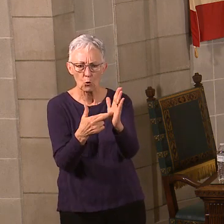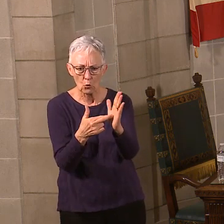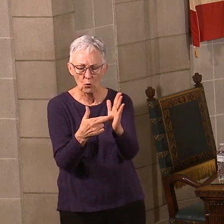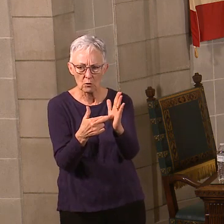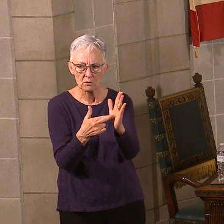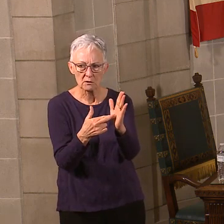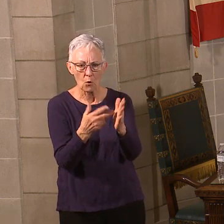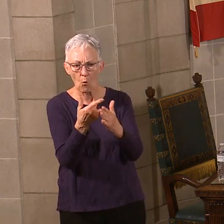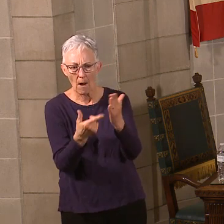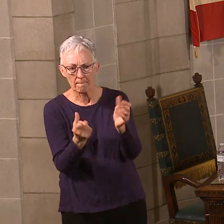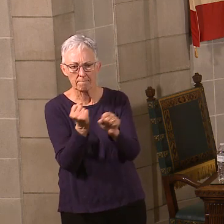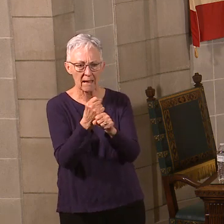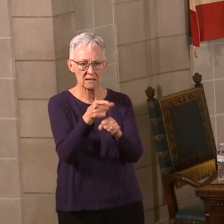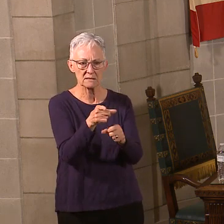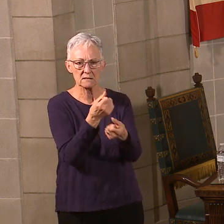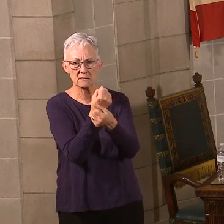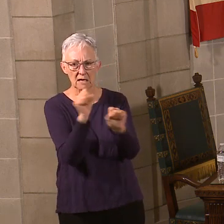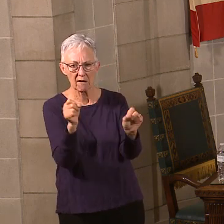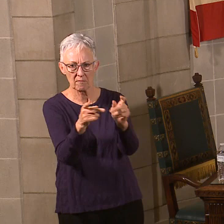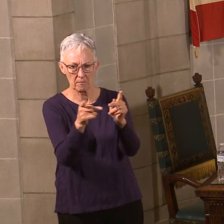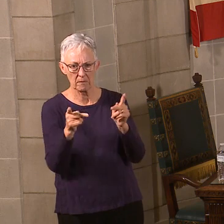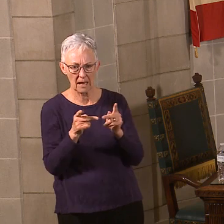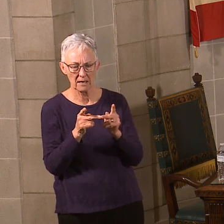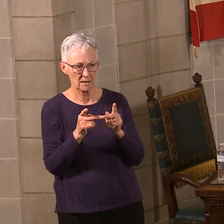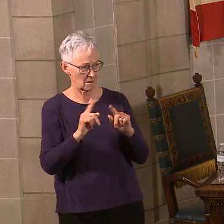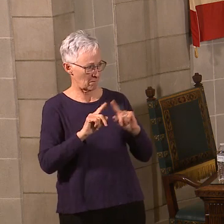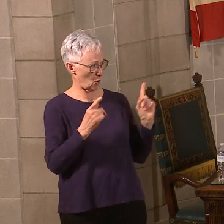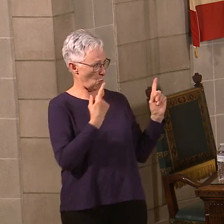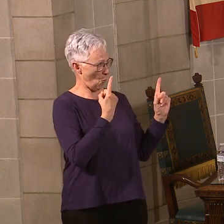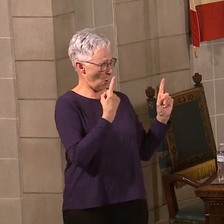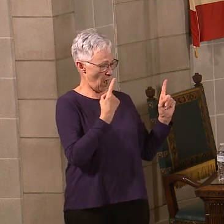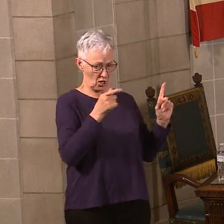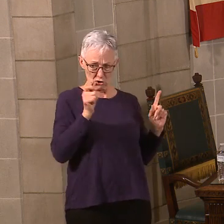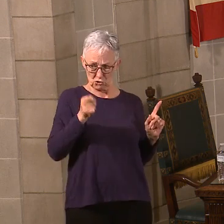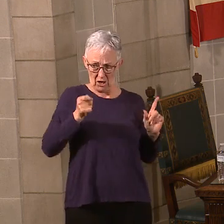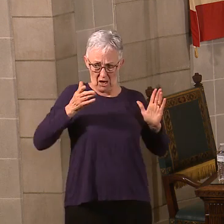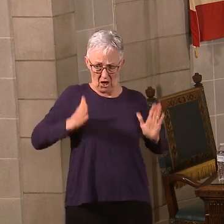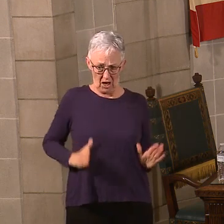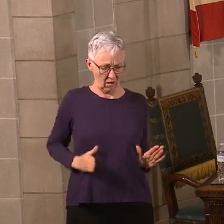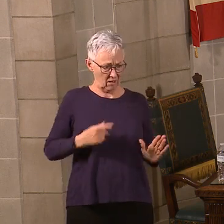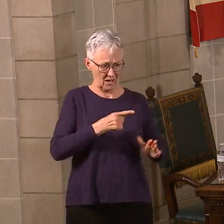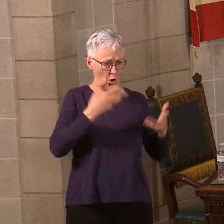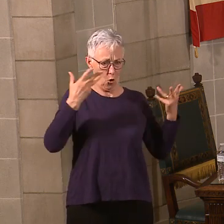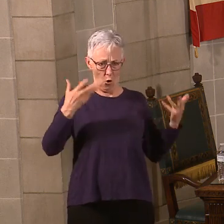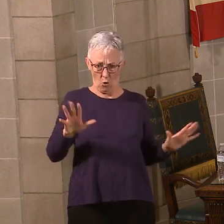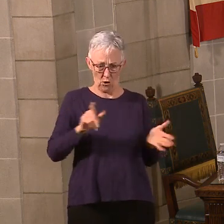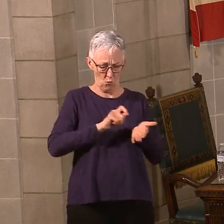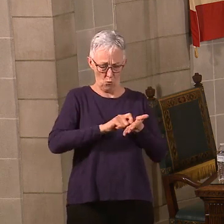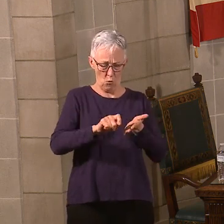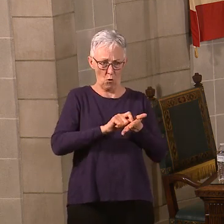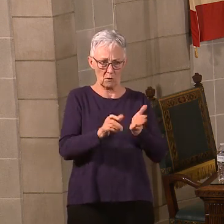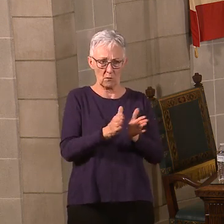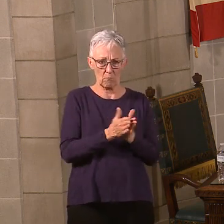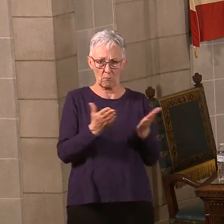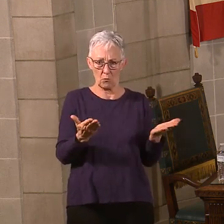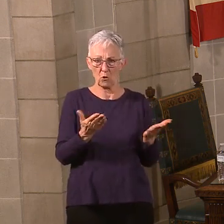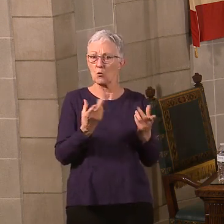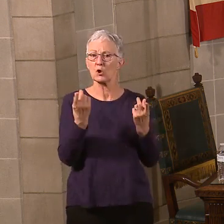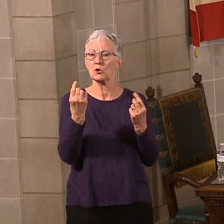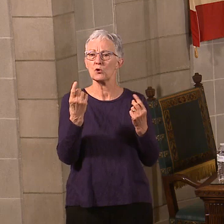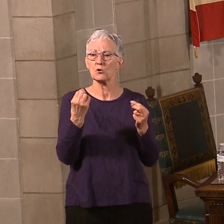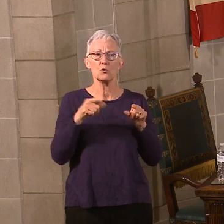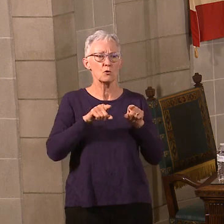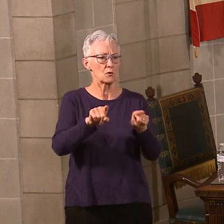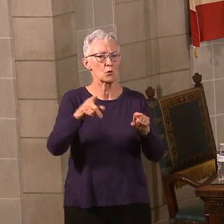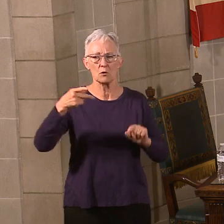book, the pandemic bench book, in 2018, well in advance of this. In fact, it's being used by other states. That's how good it is. So